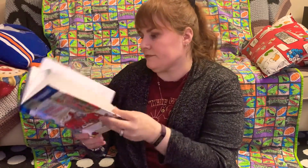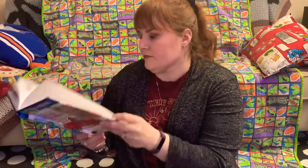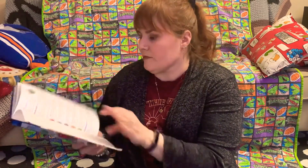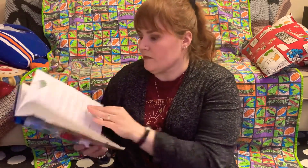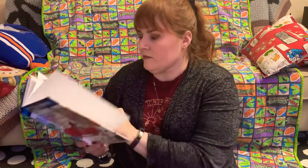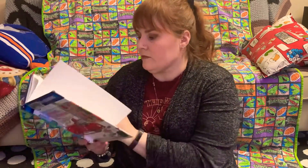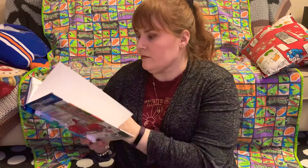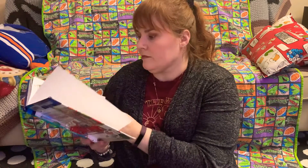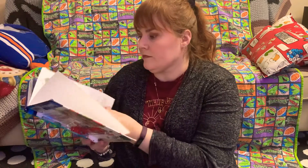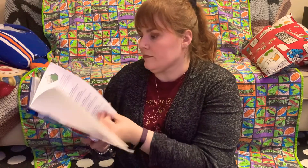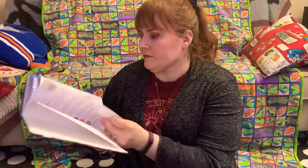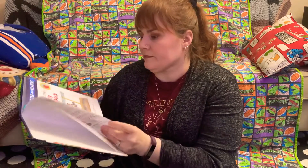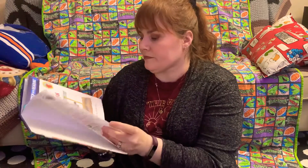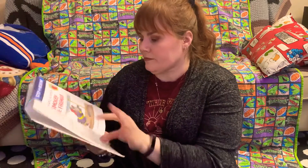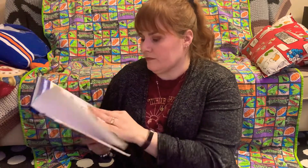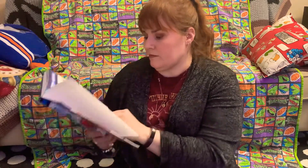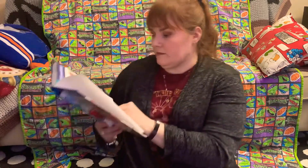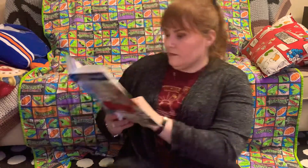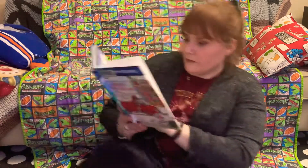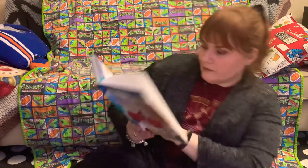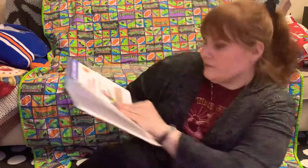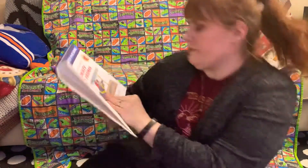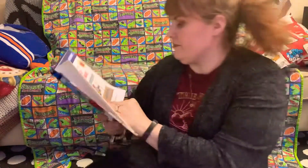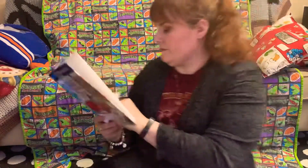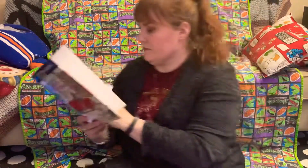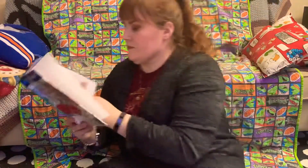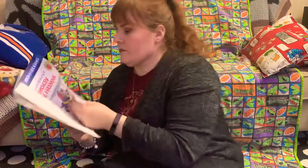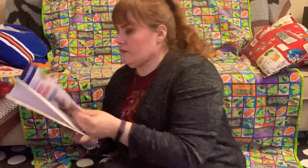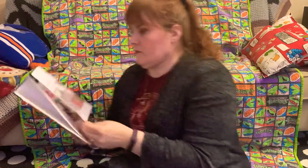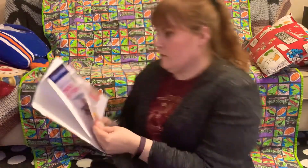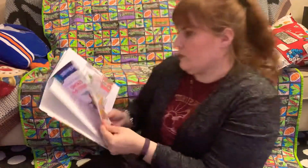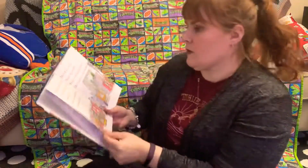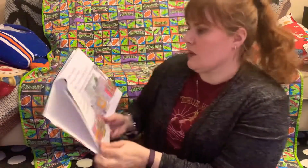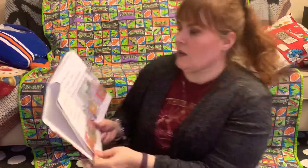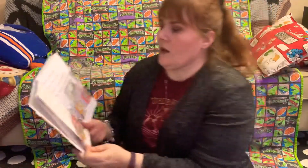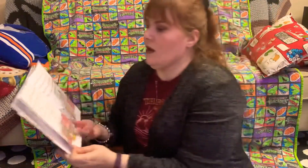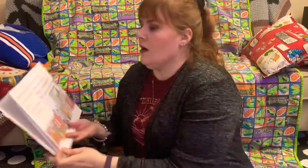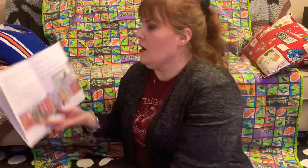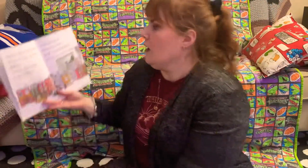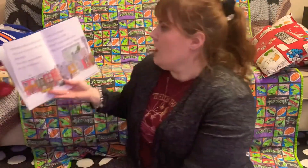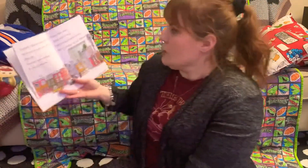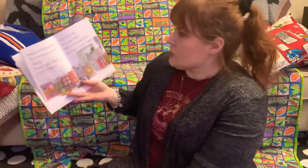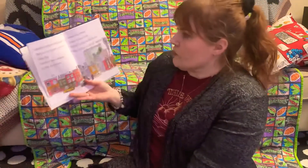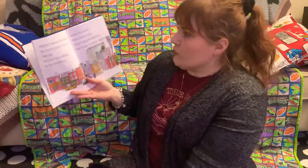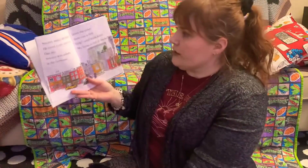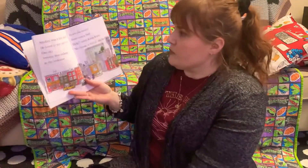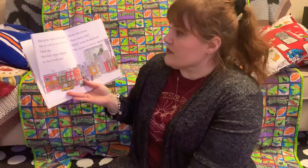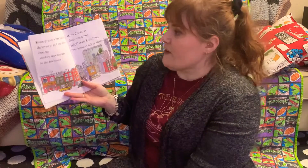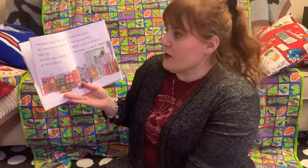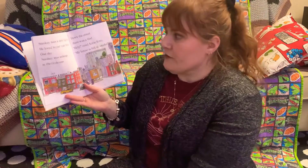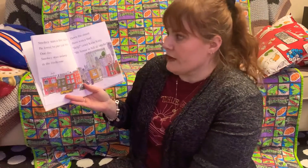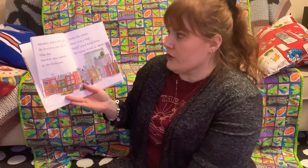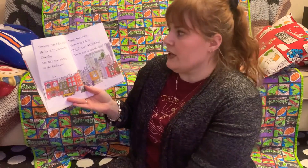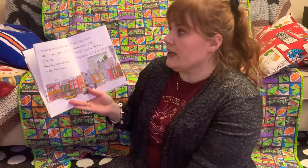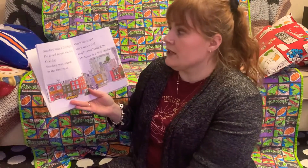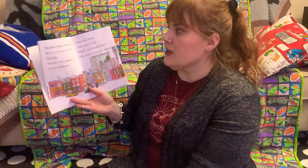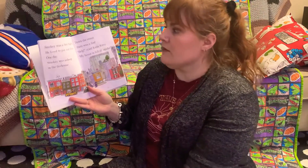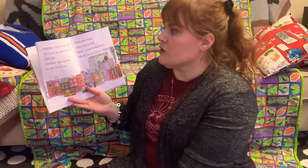Smokey Smokey was a firefighter. He loved to put